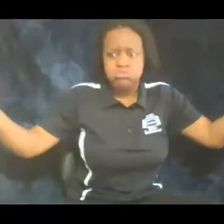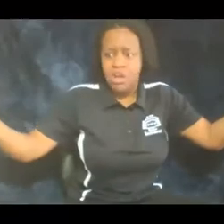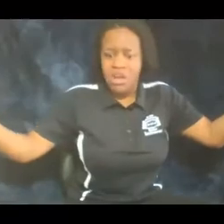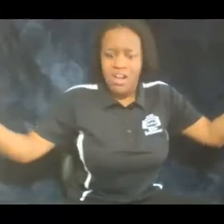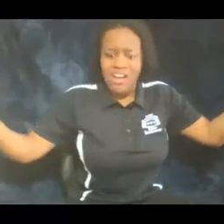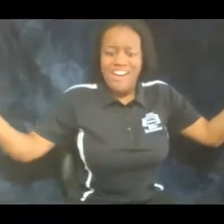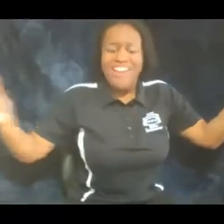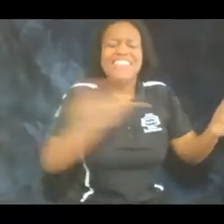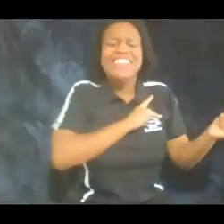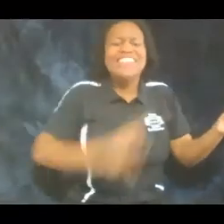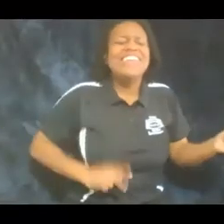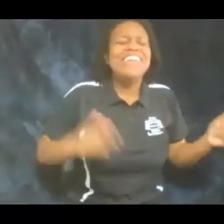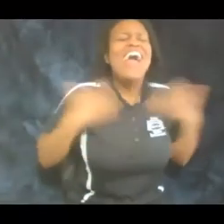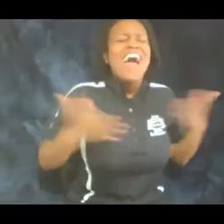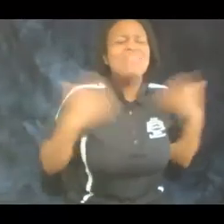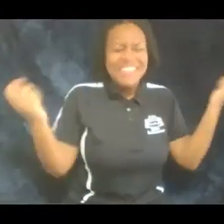delighted.